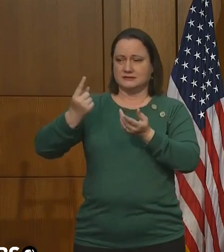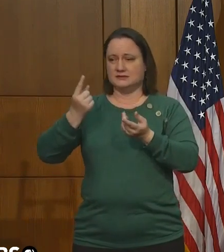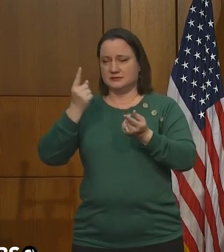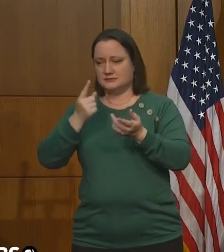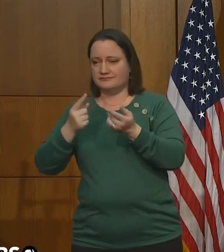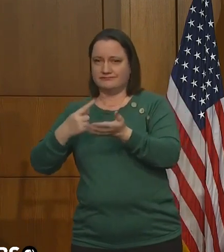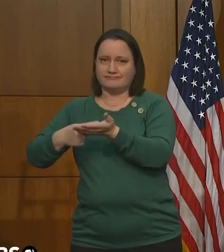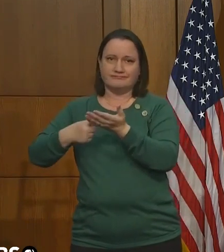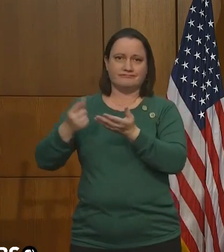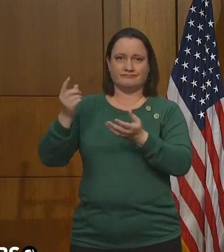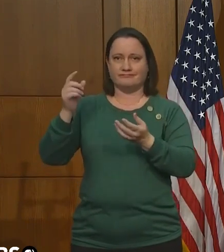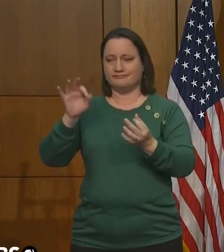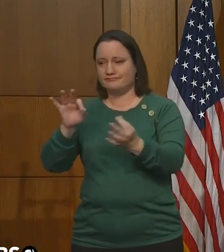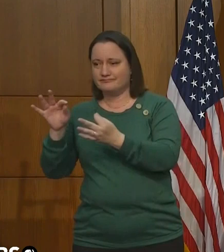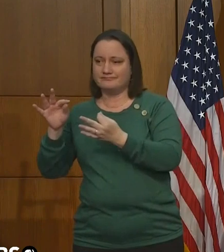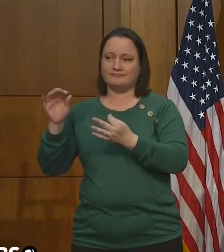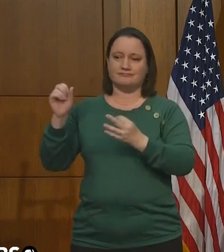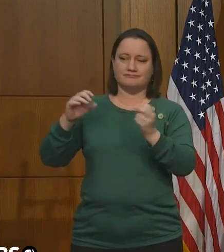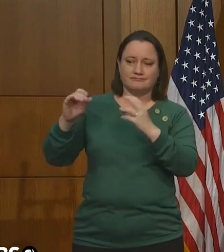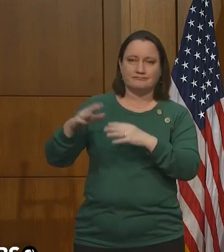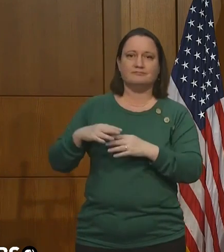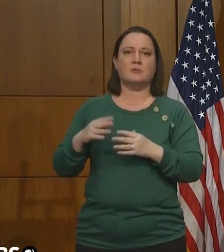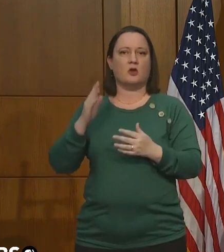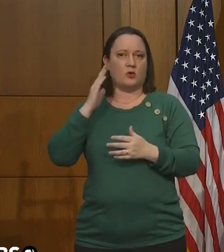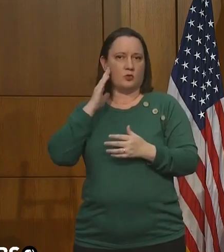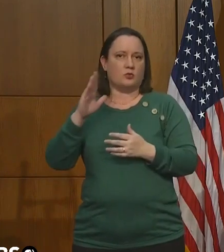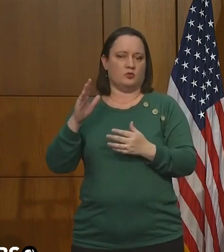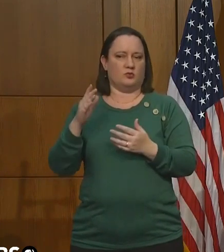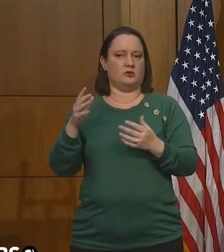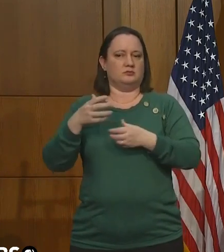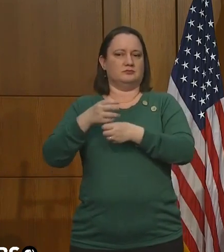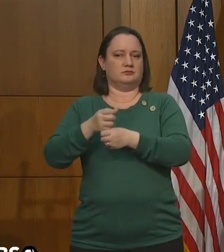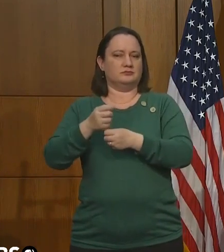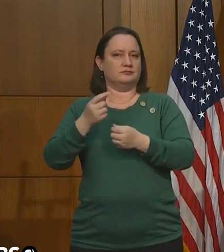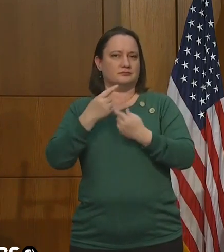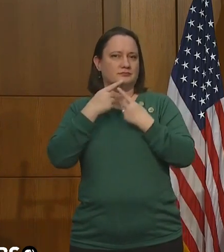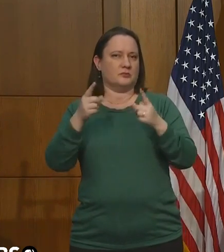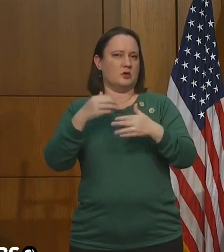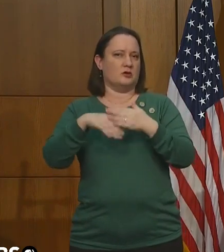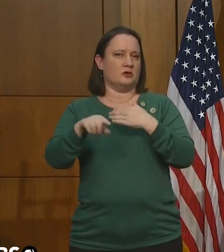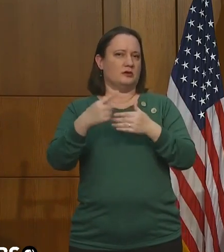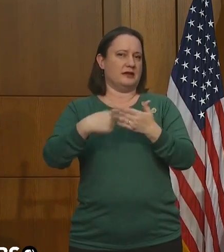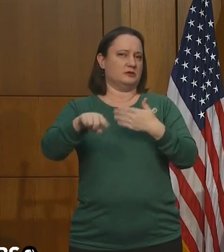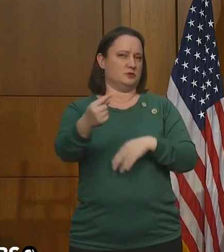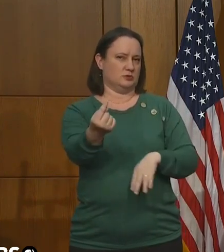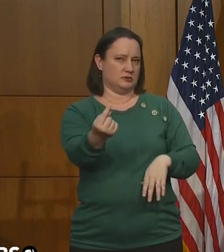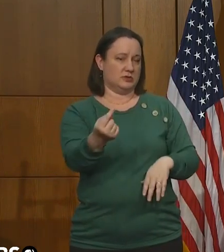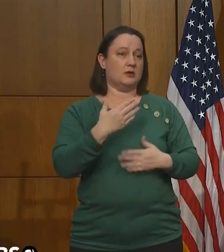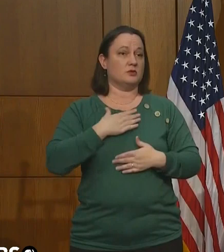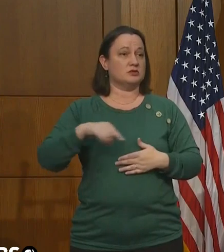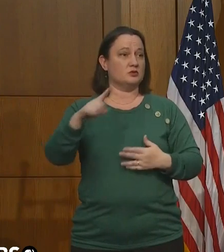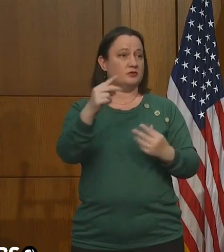have more to say about that on Tuesday. So in the meantime, I appreciate you all viewing